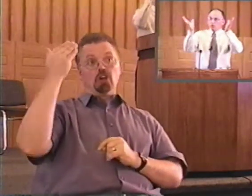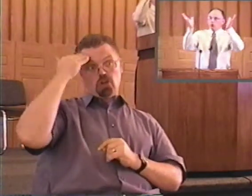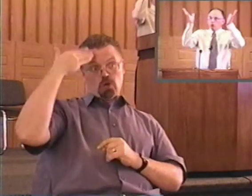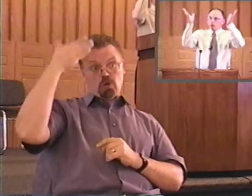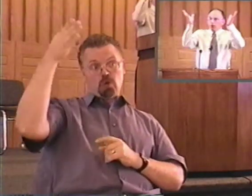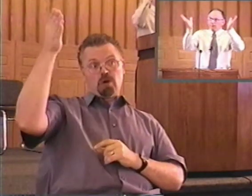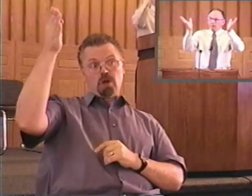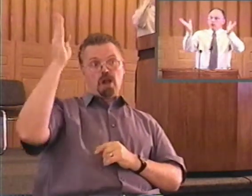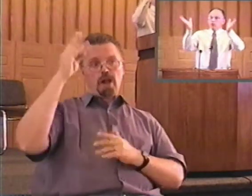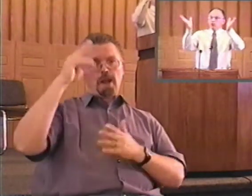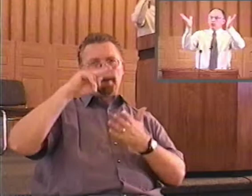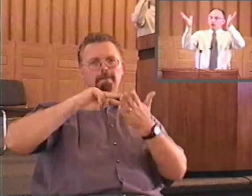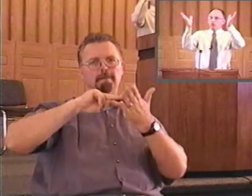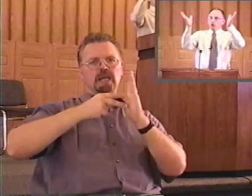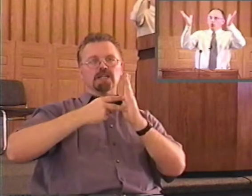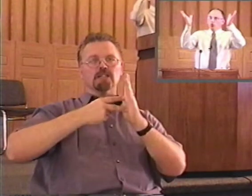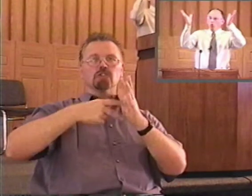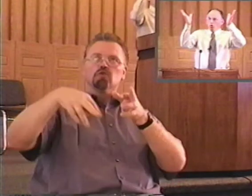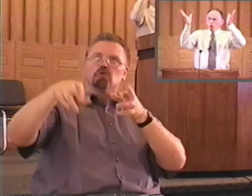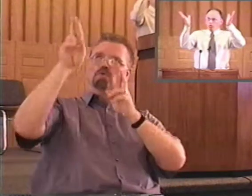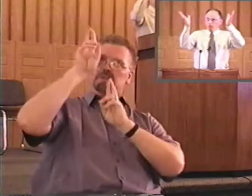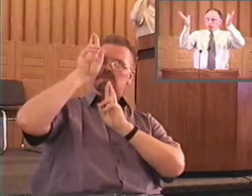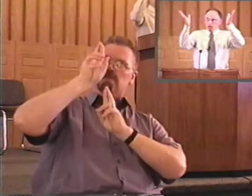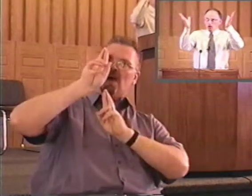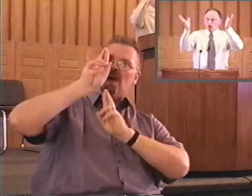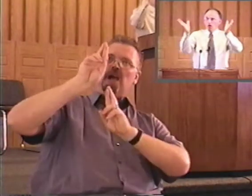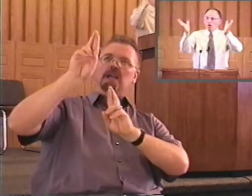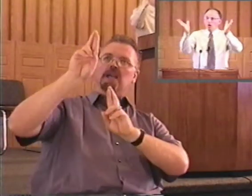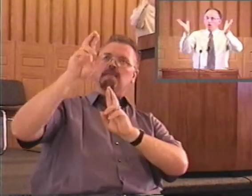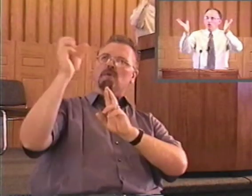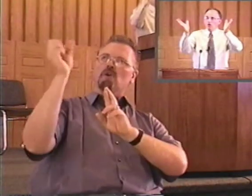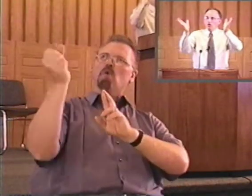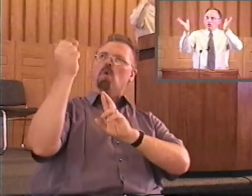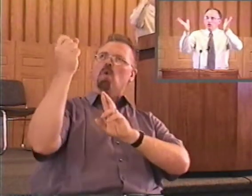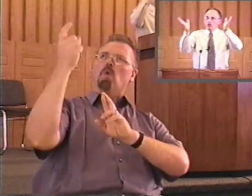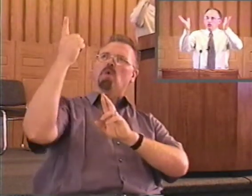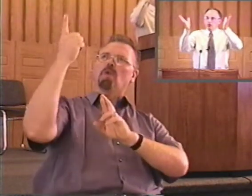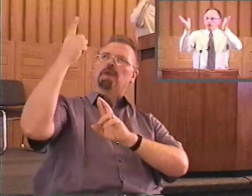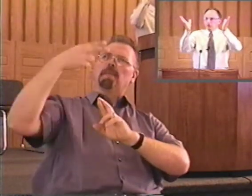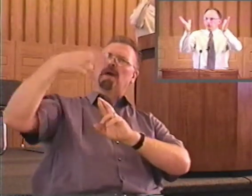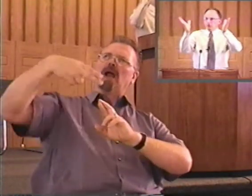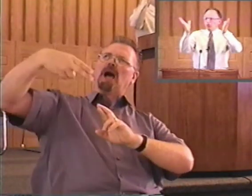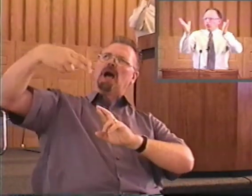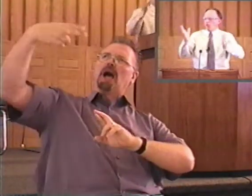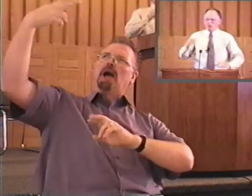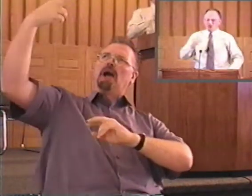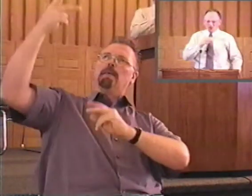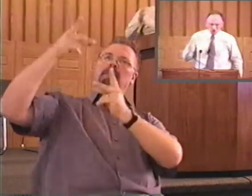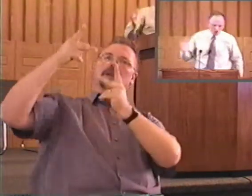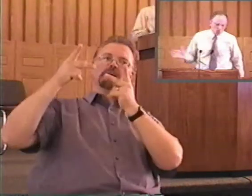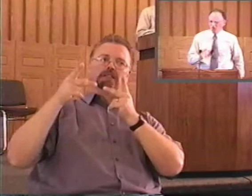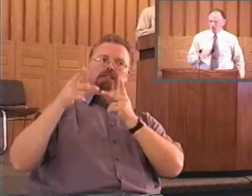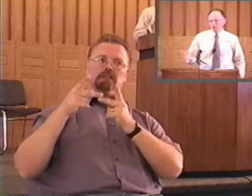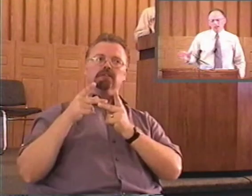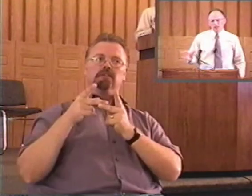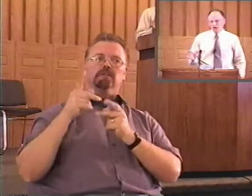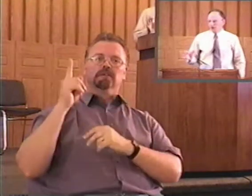is to reverence Him, to hold Him in awe, to fear God.